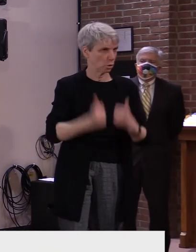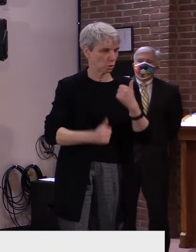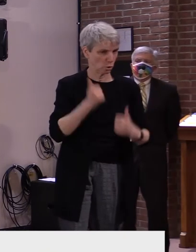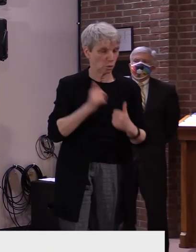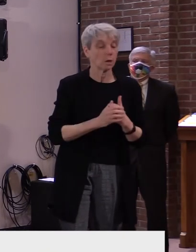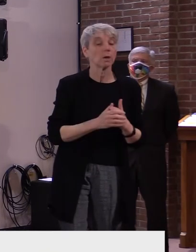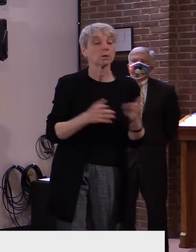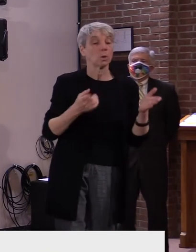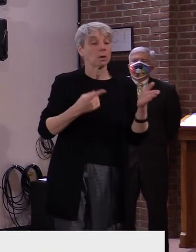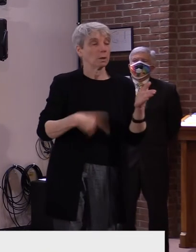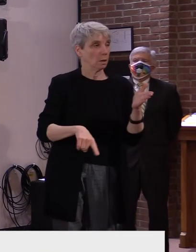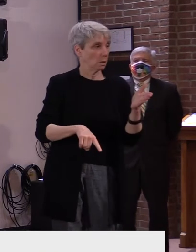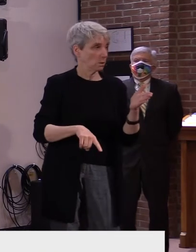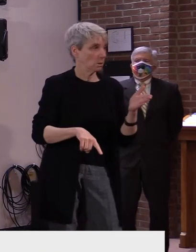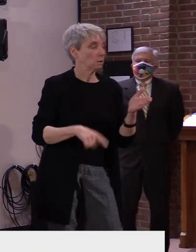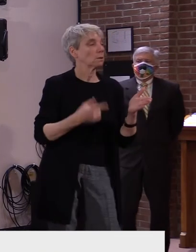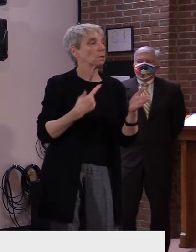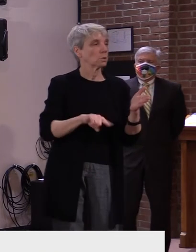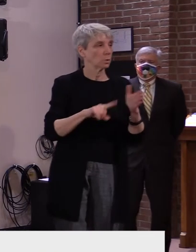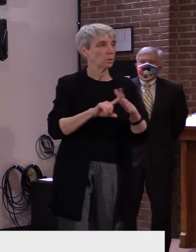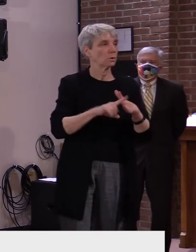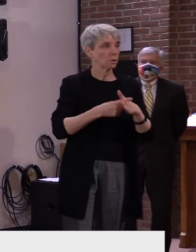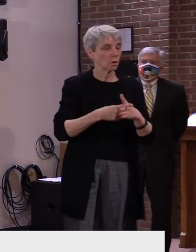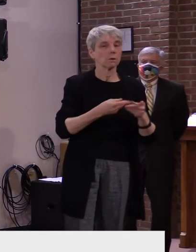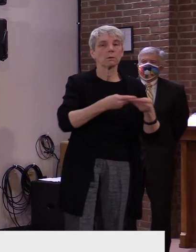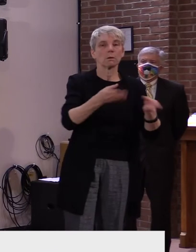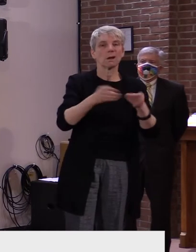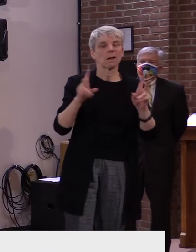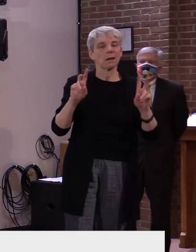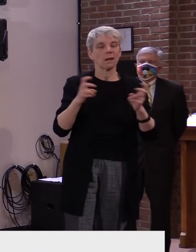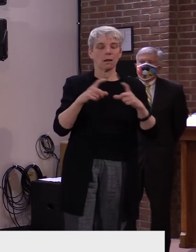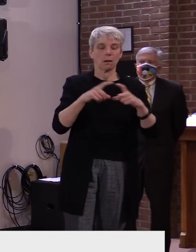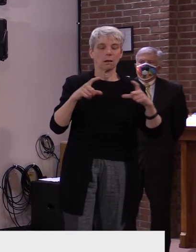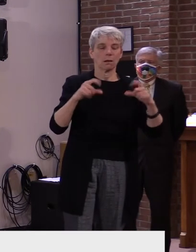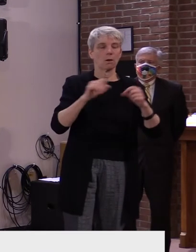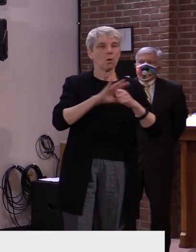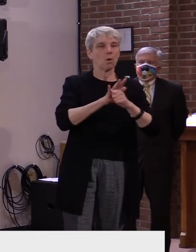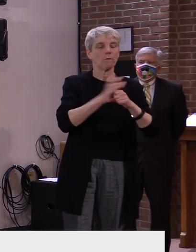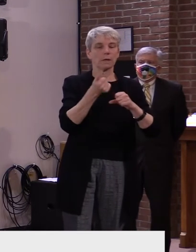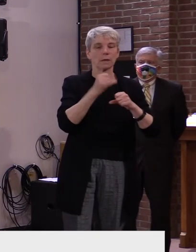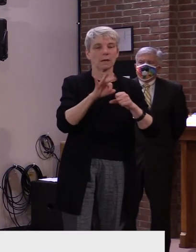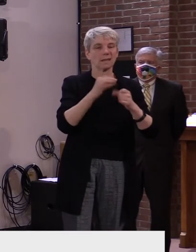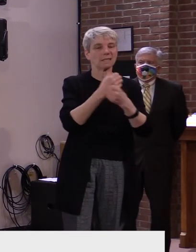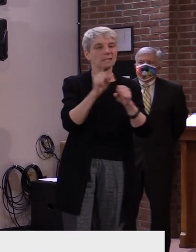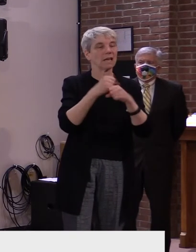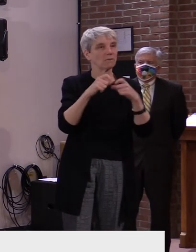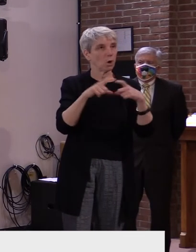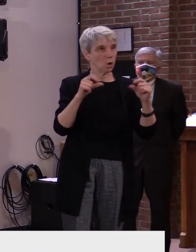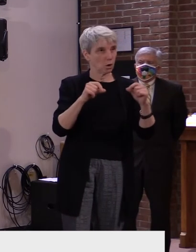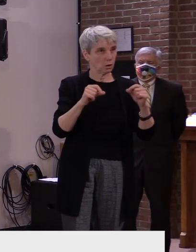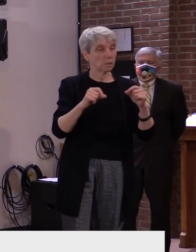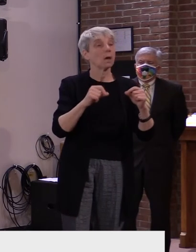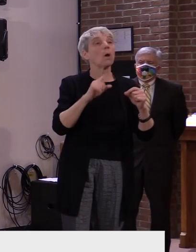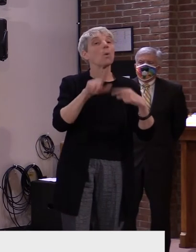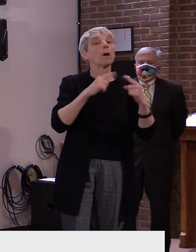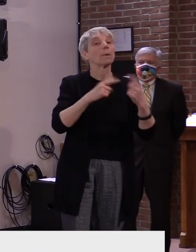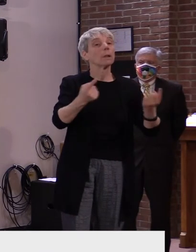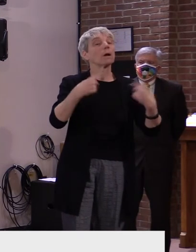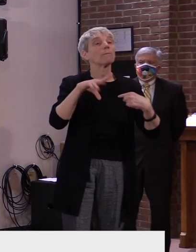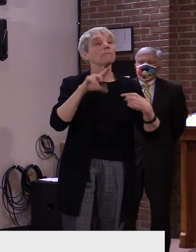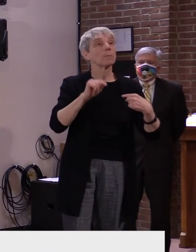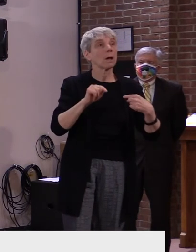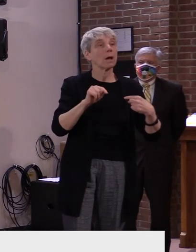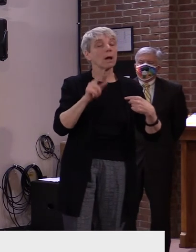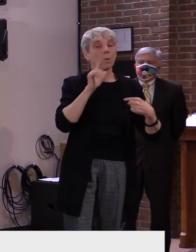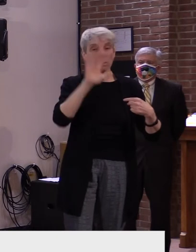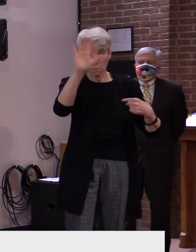agencies will begin distributing covet 19 safety cards during strap all traffic stops statewide as an additional educational